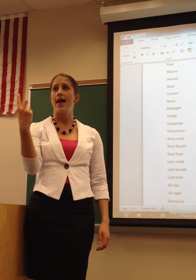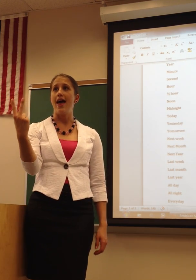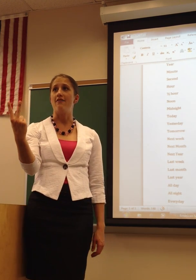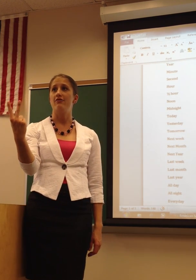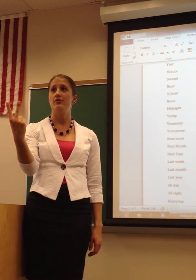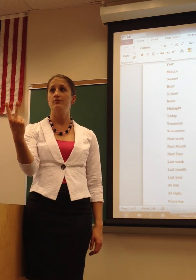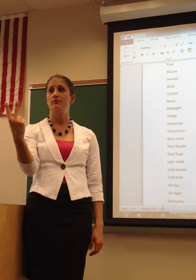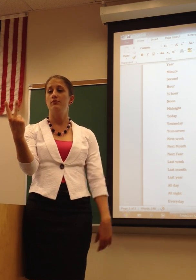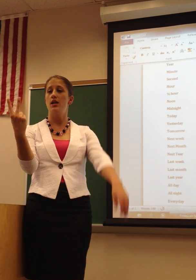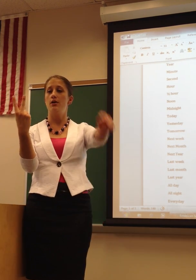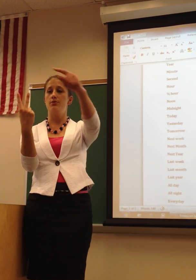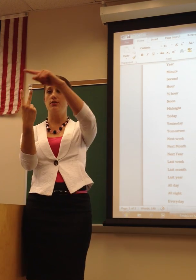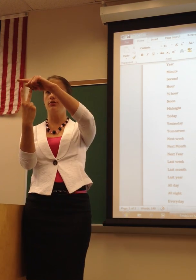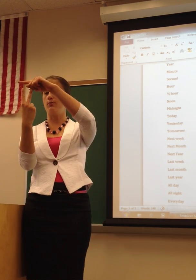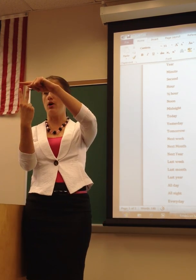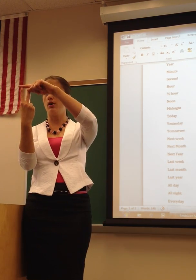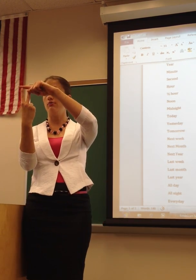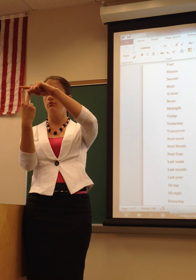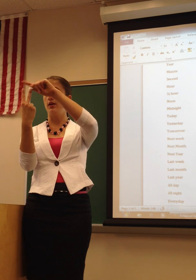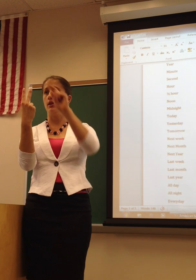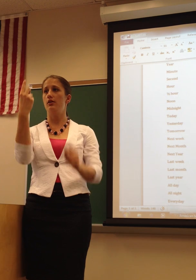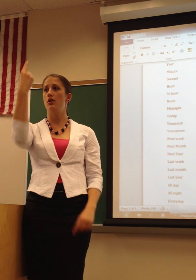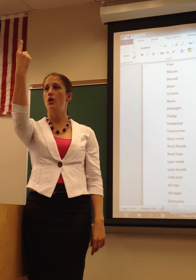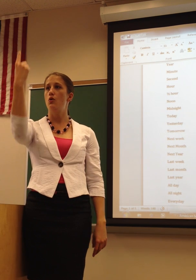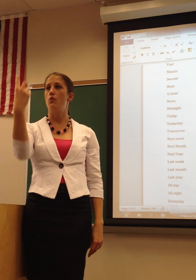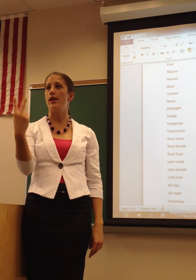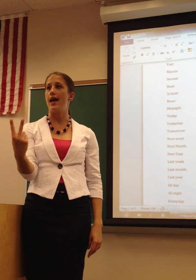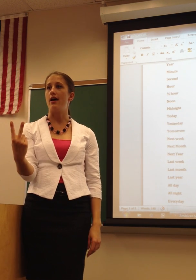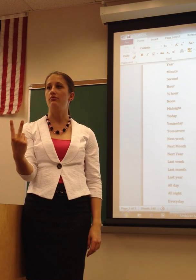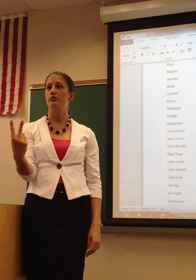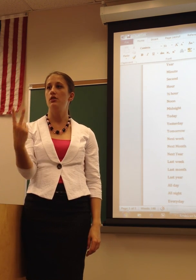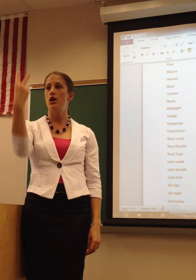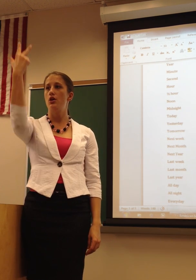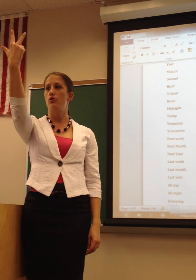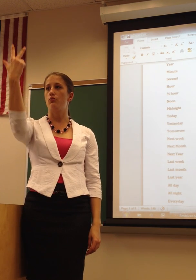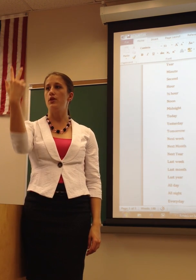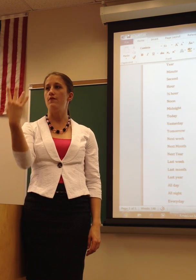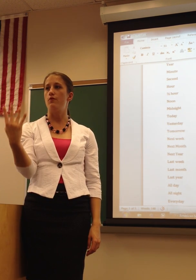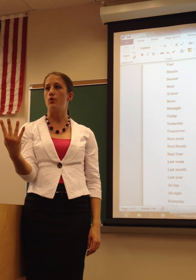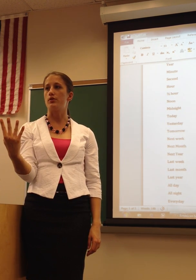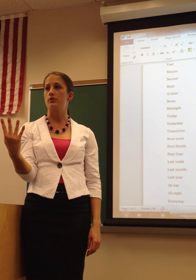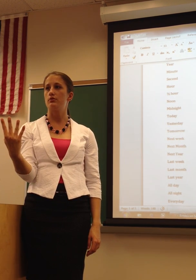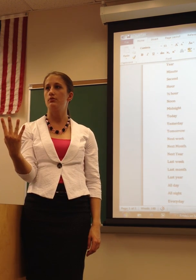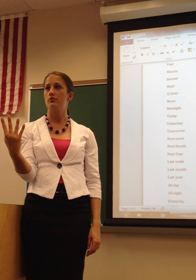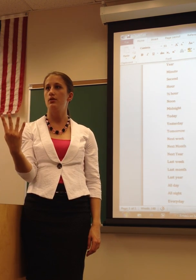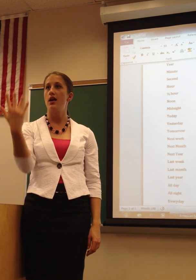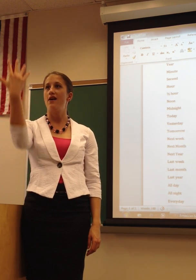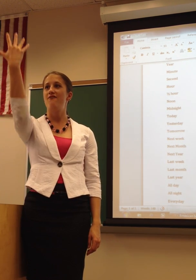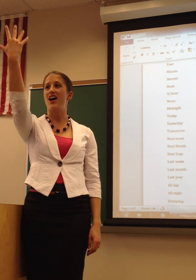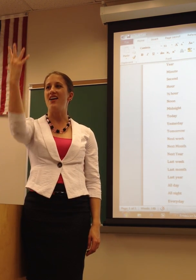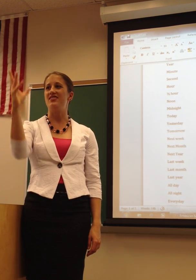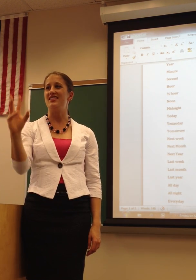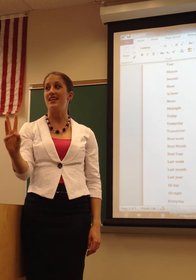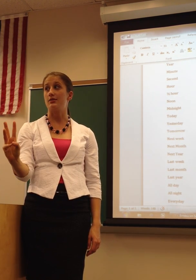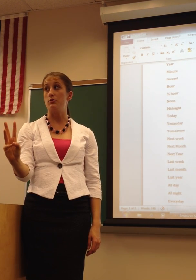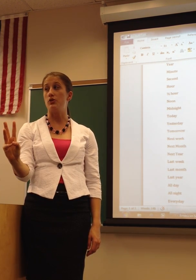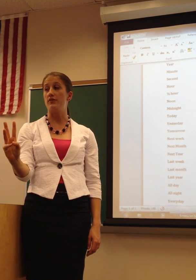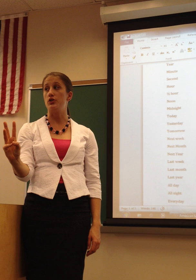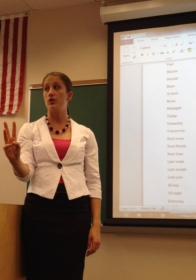Half. Pretend there's a bar right here. 1/2. 3/4. 5, 6. Remember you have to turn it